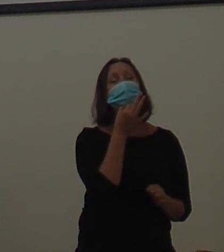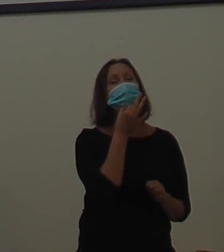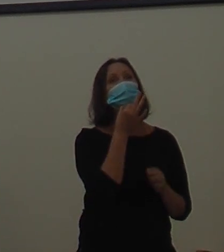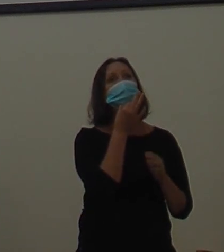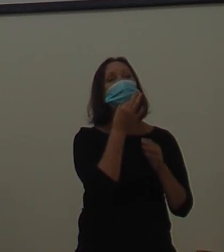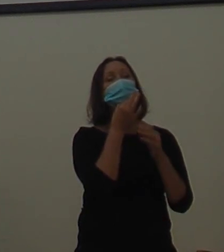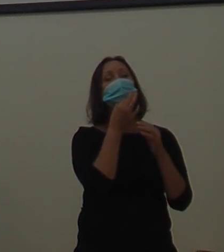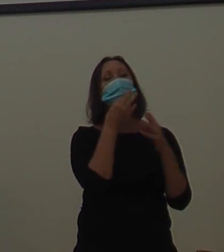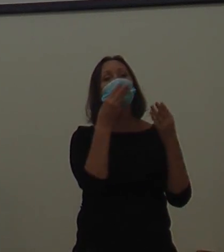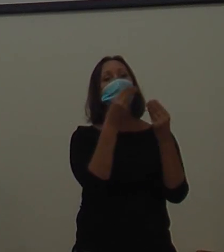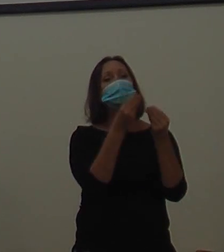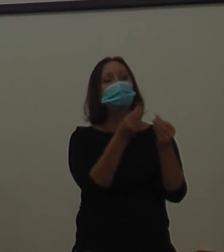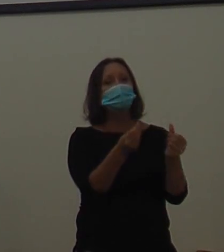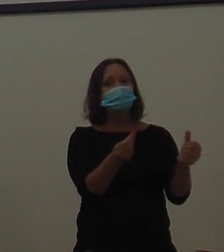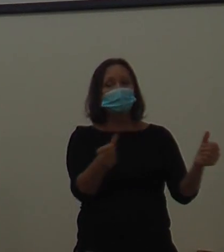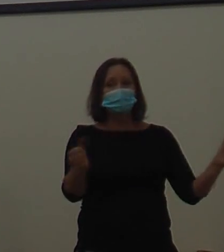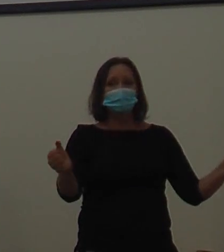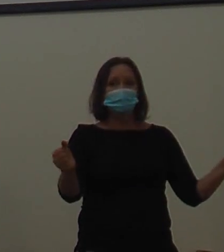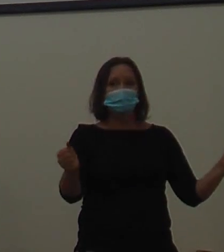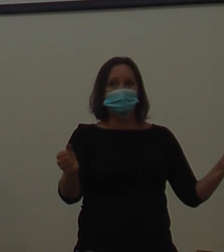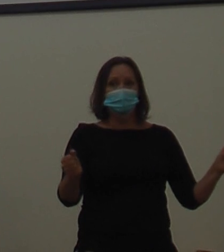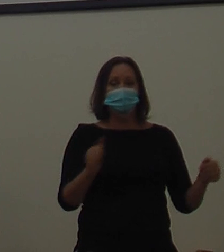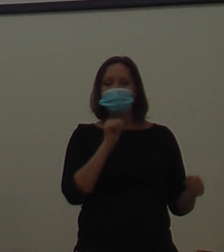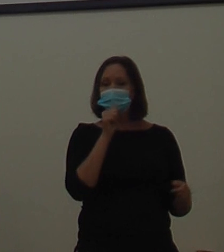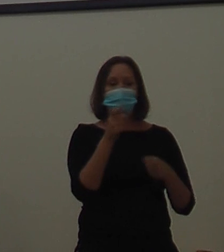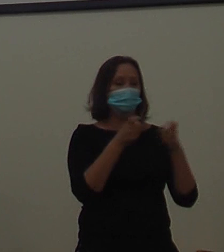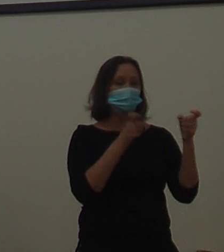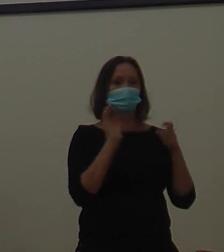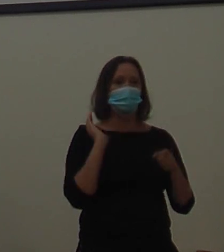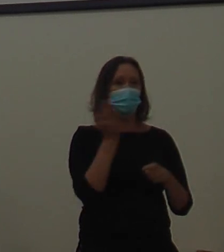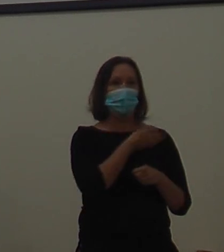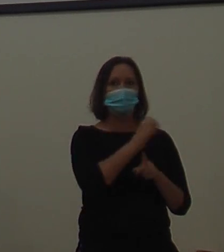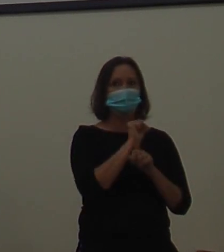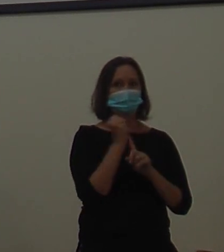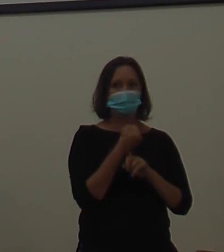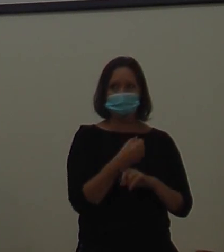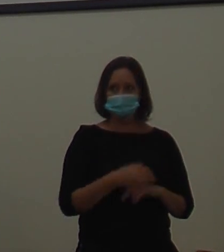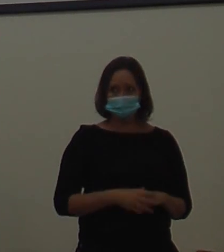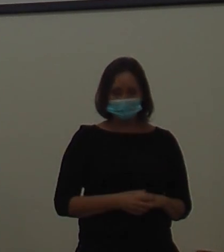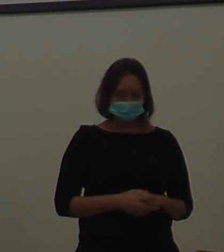that will soon begin to relinquish its hold on our society.